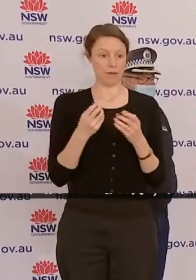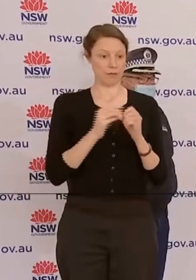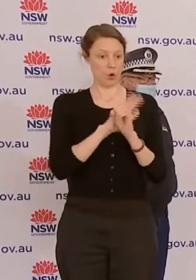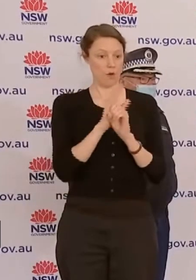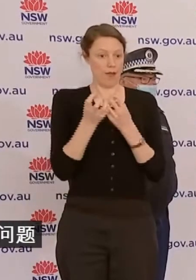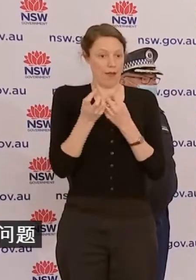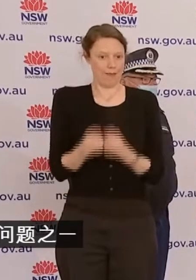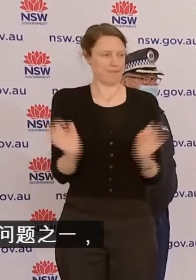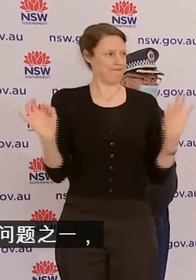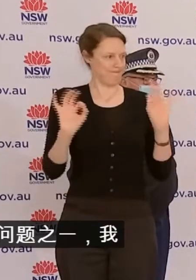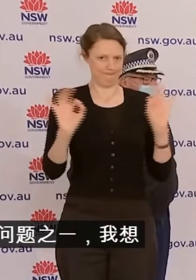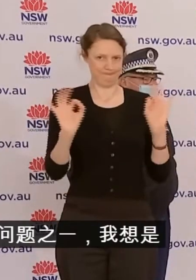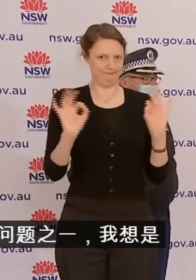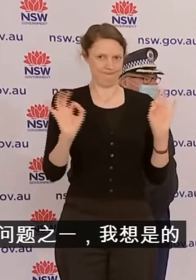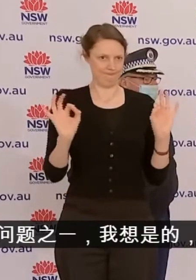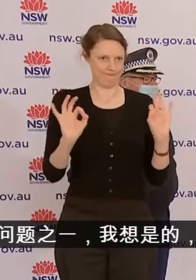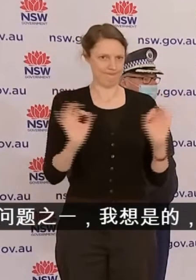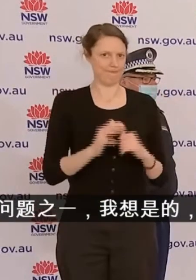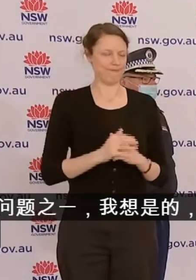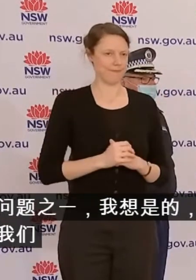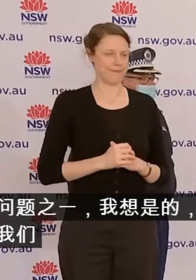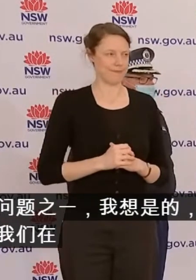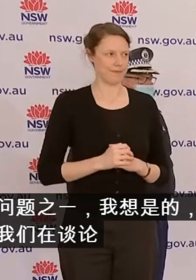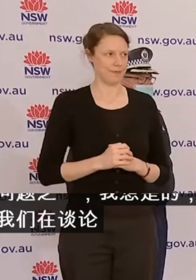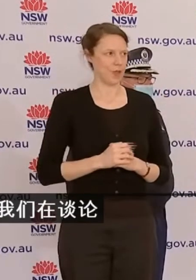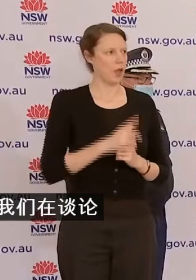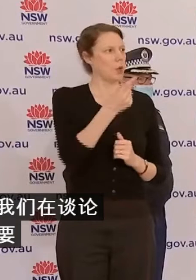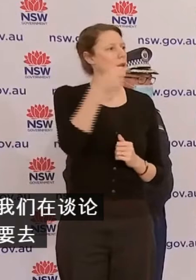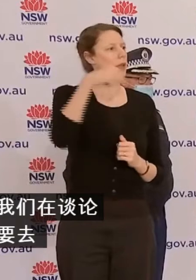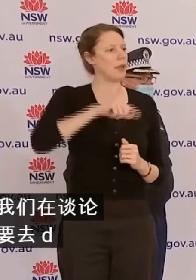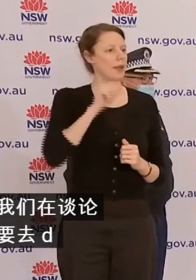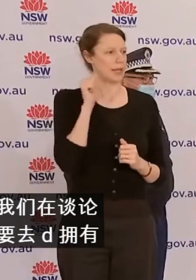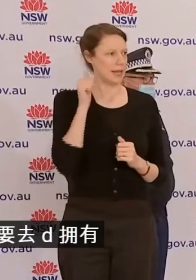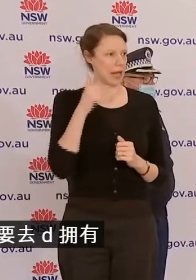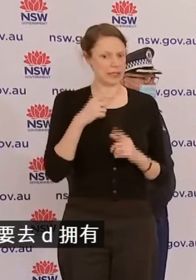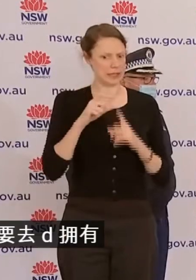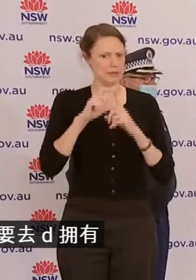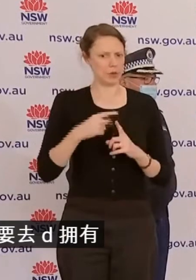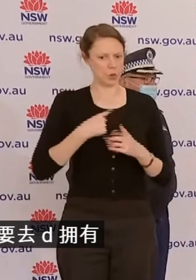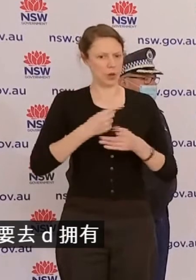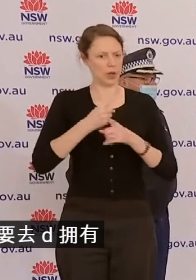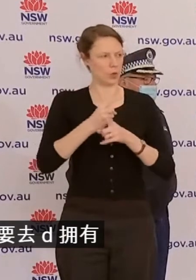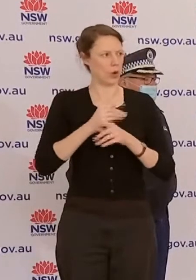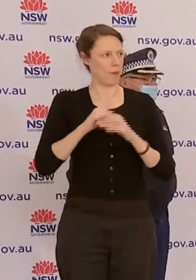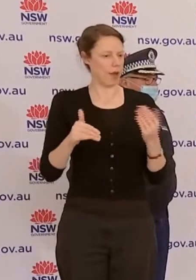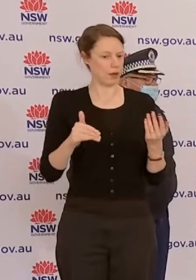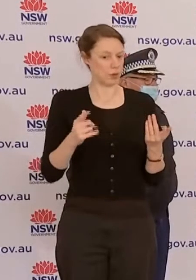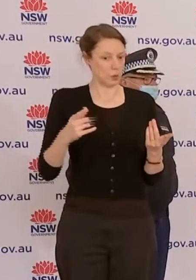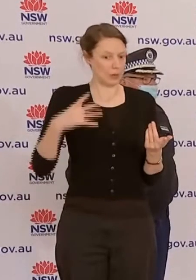to it's one of the issues. I think you were here yesterday. We were talking about whether or not we need to go down the path of